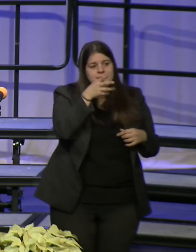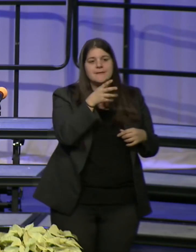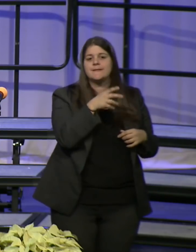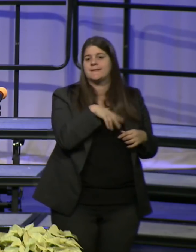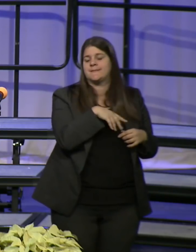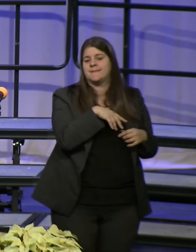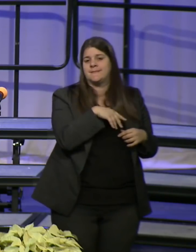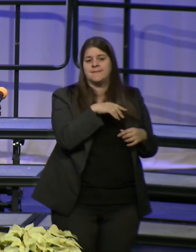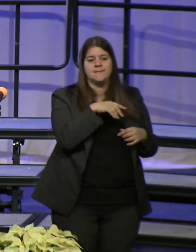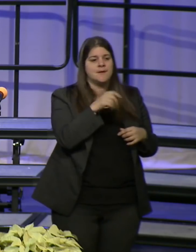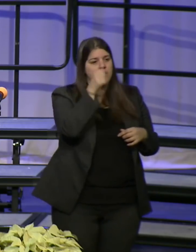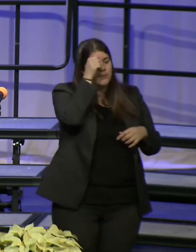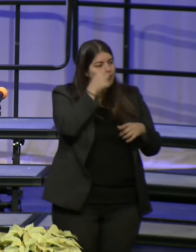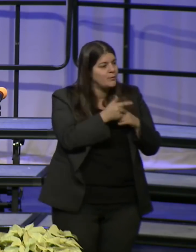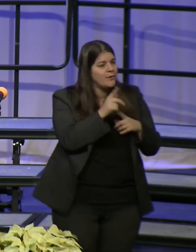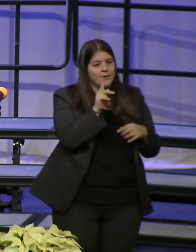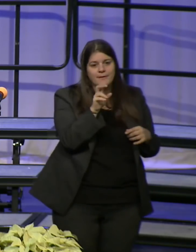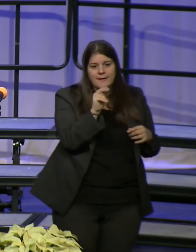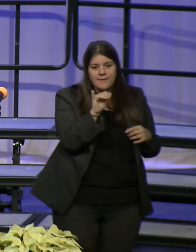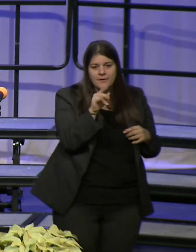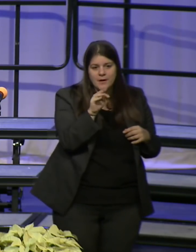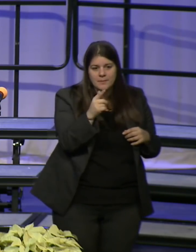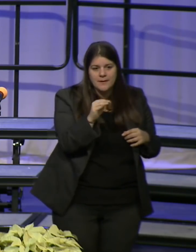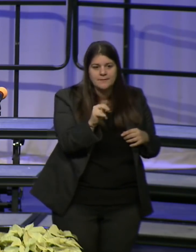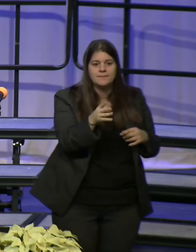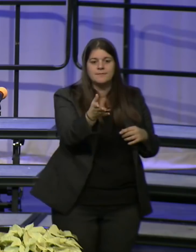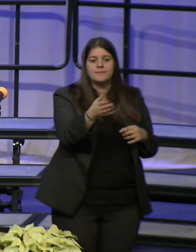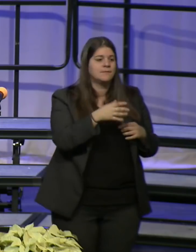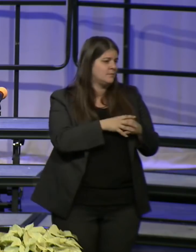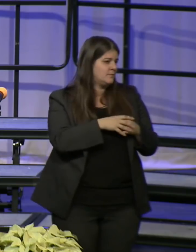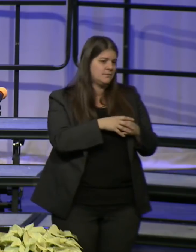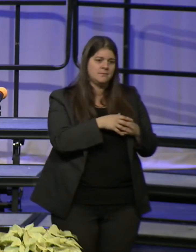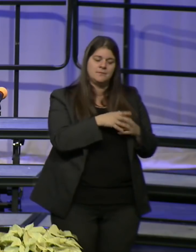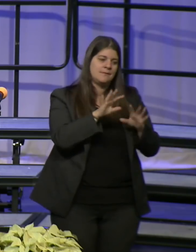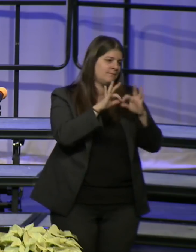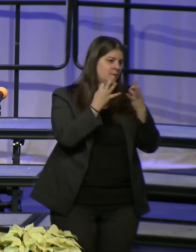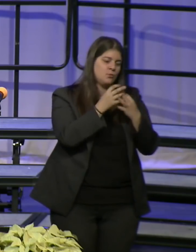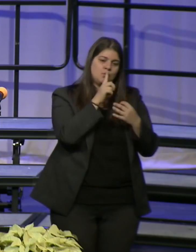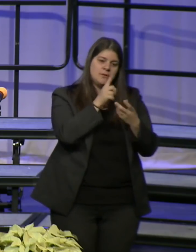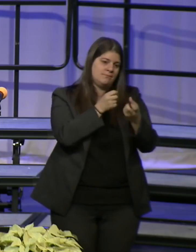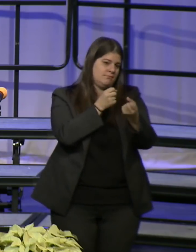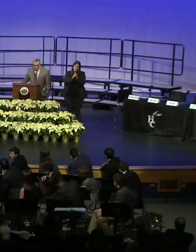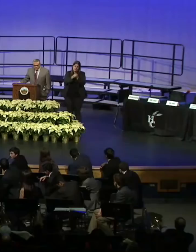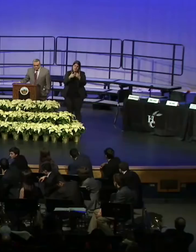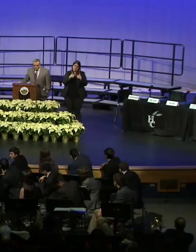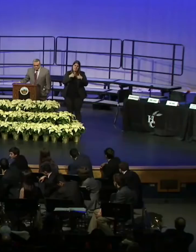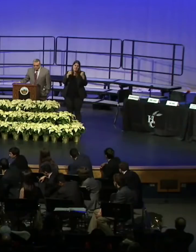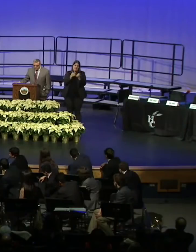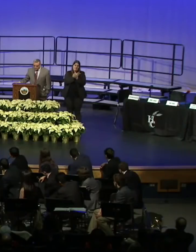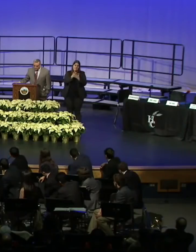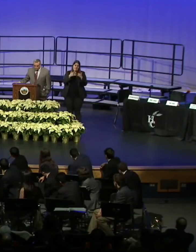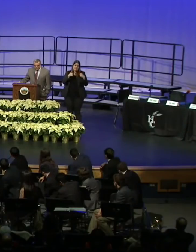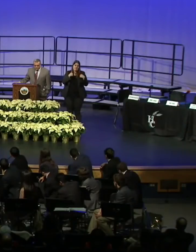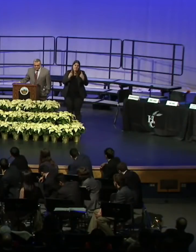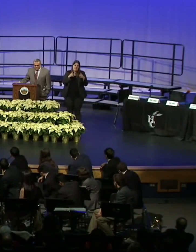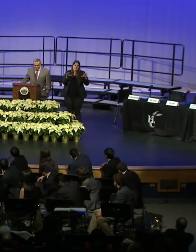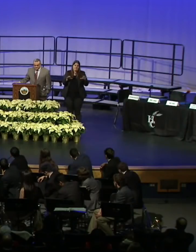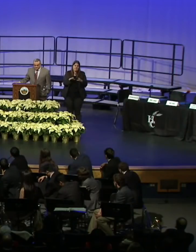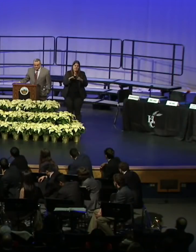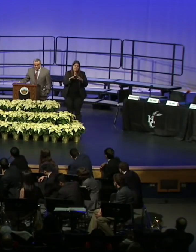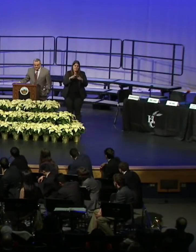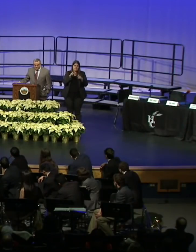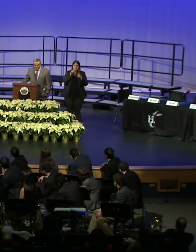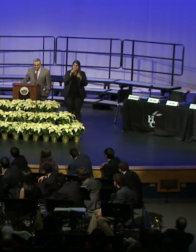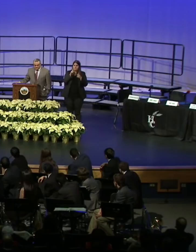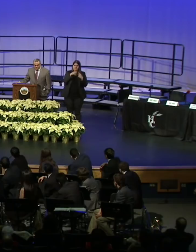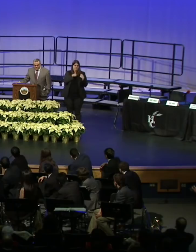Yungmann, my brother Kevin Yungmann. You've supported me in everything I've done for 51 years, starting with moving me to this